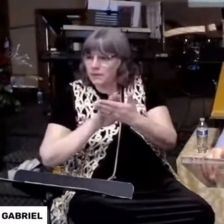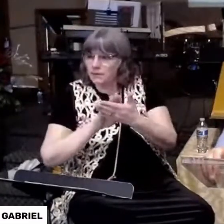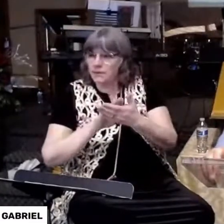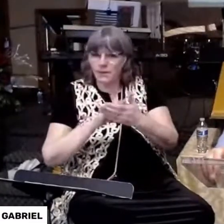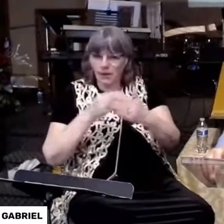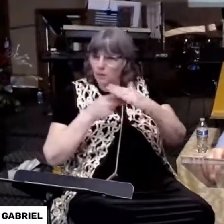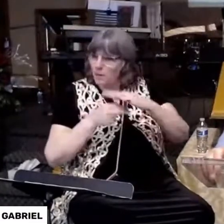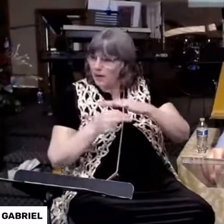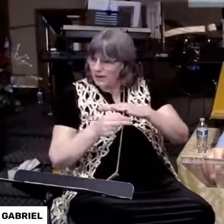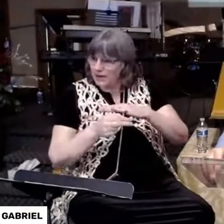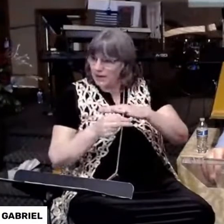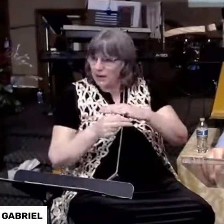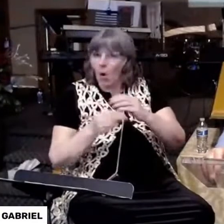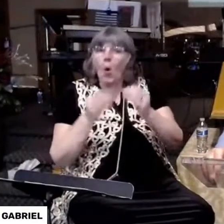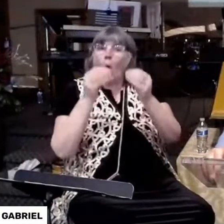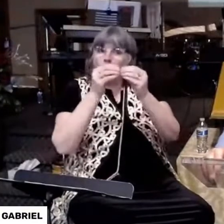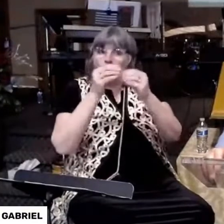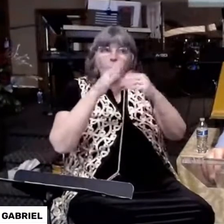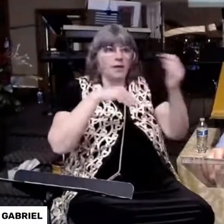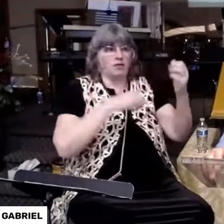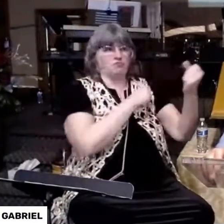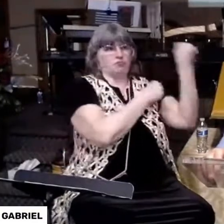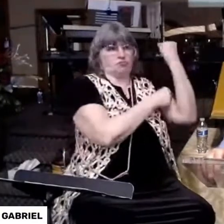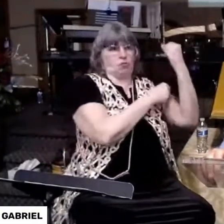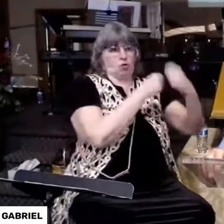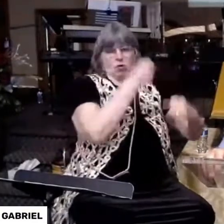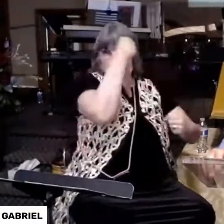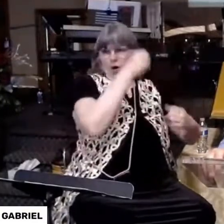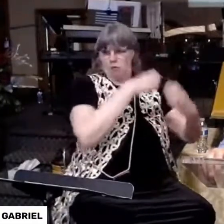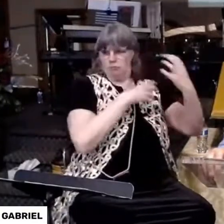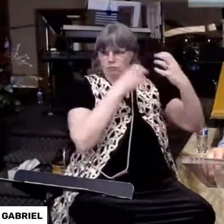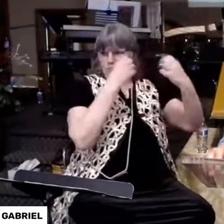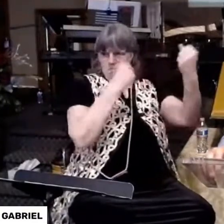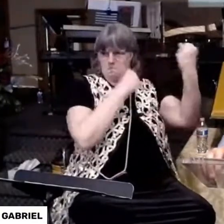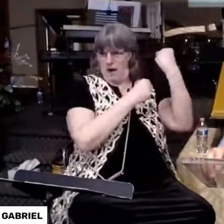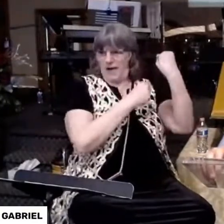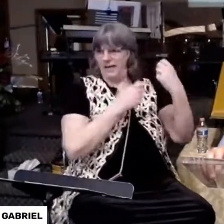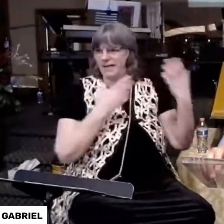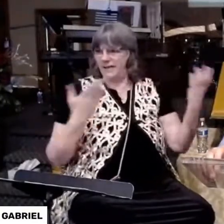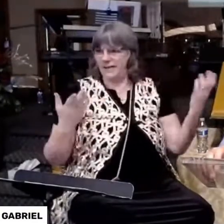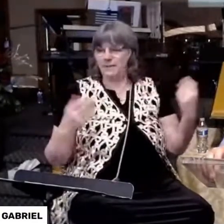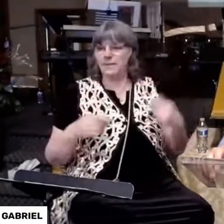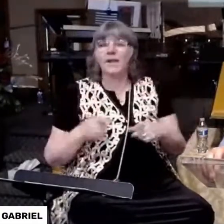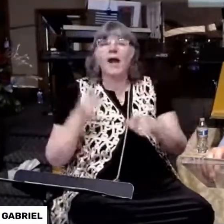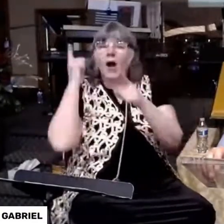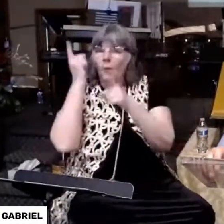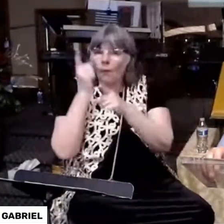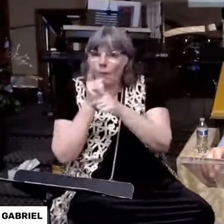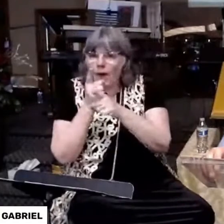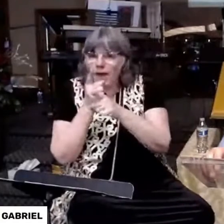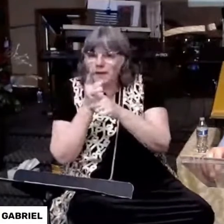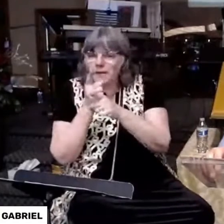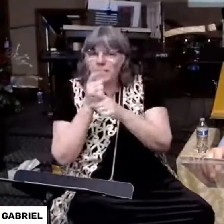strength, wealth, and power. It's not might is right, it's right is might.